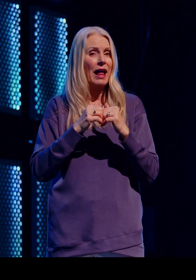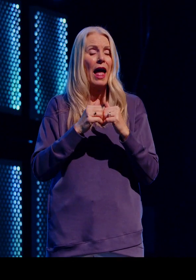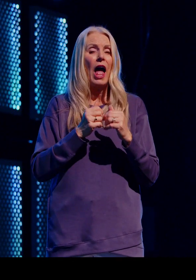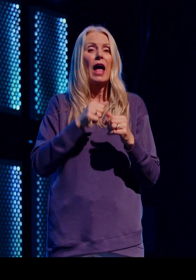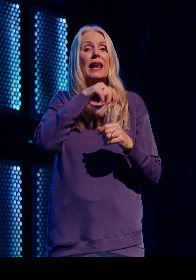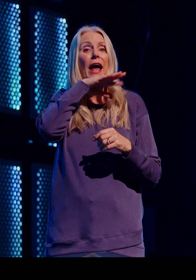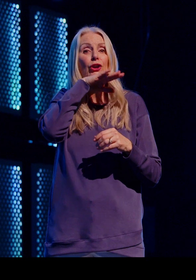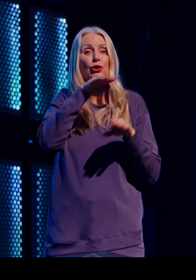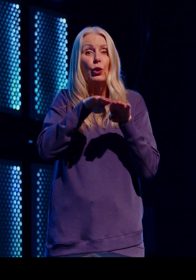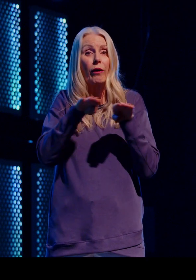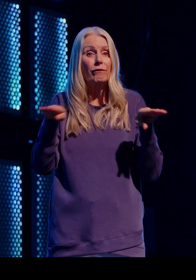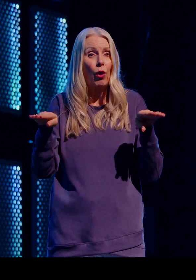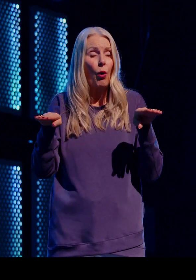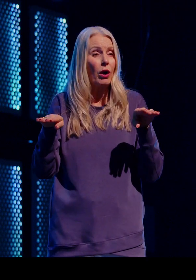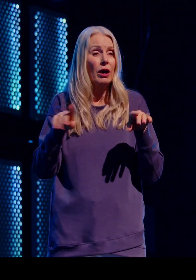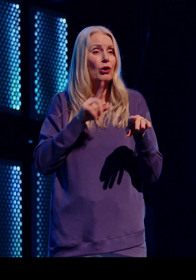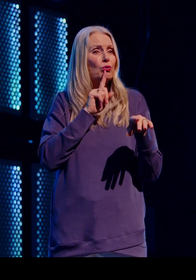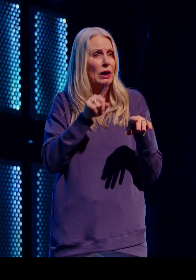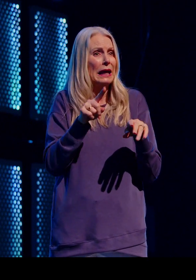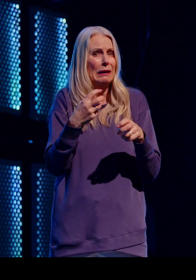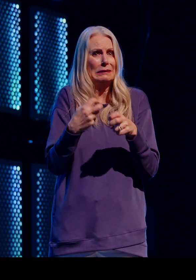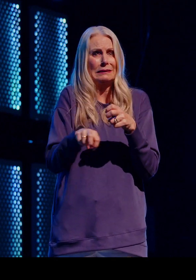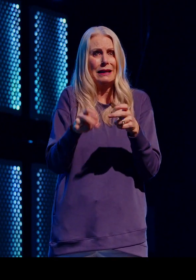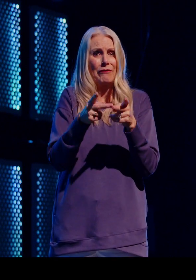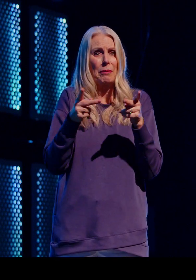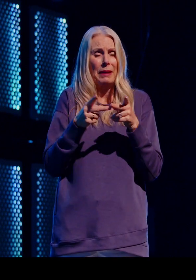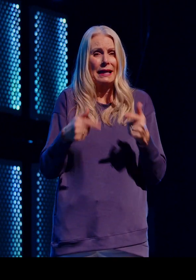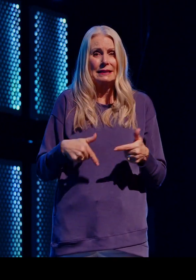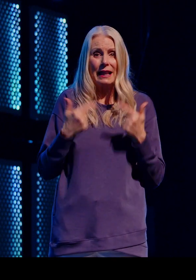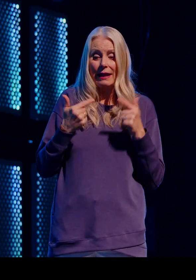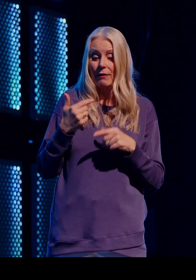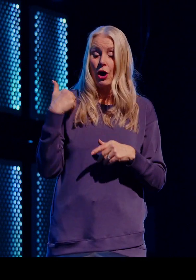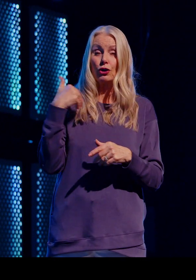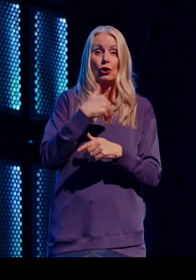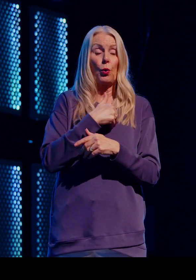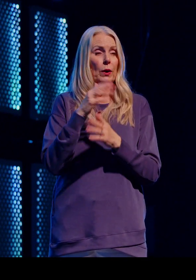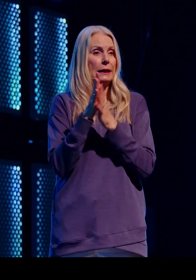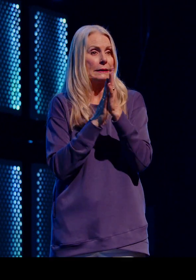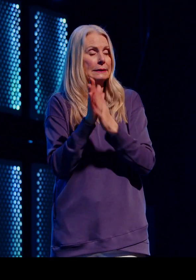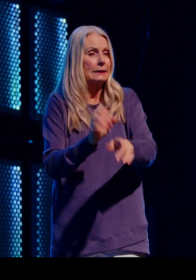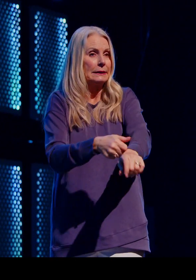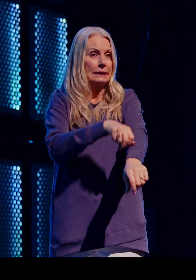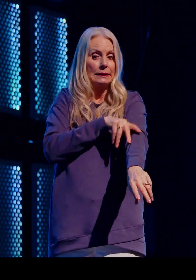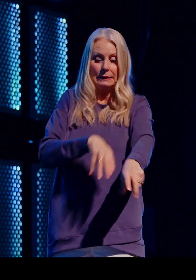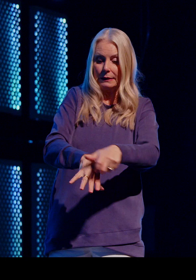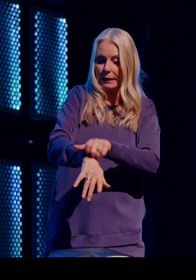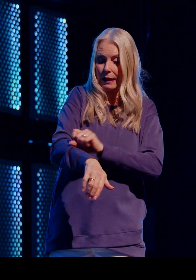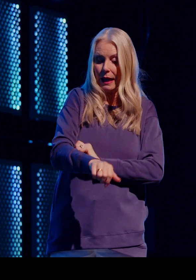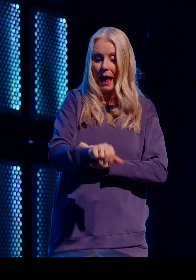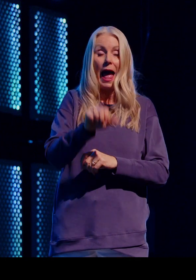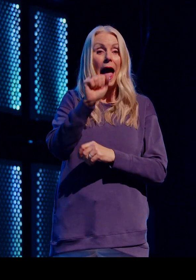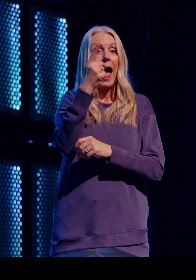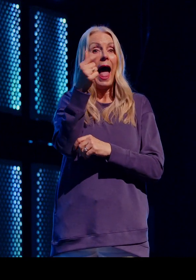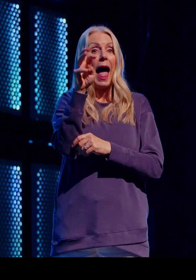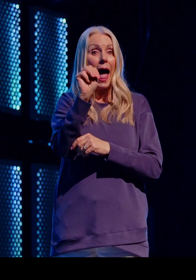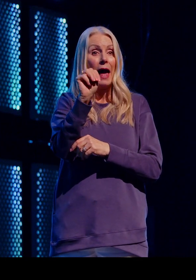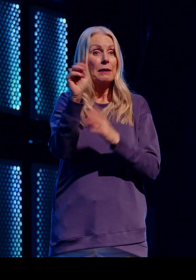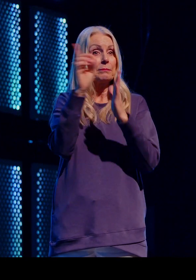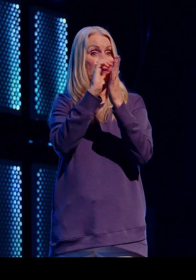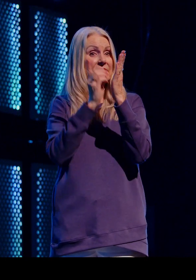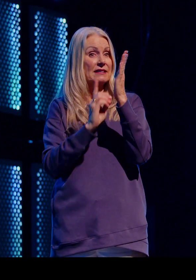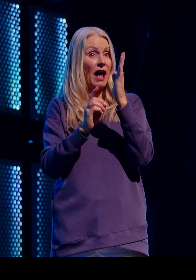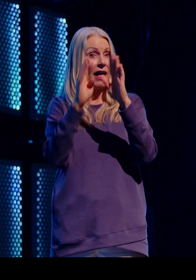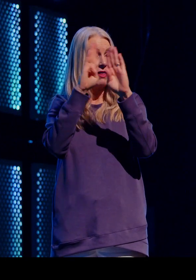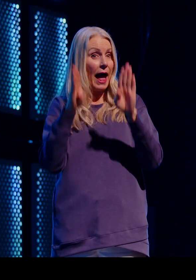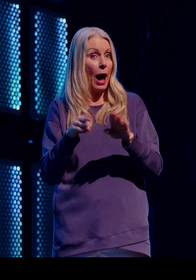floors. It was in really rough shape. So we got out there, and Adam McIntyre actually designed that house you see on the left.